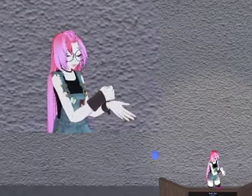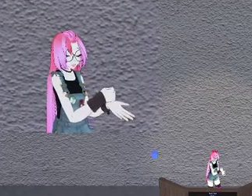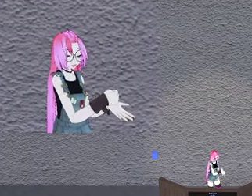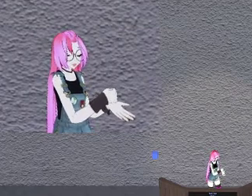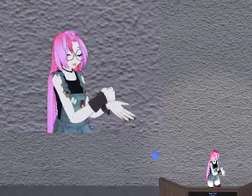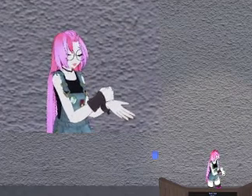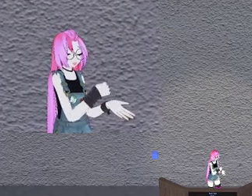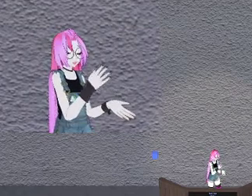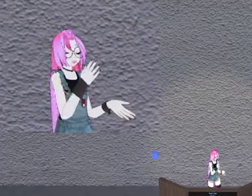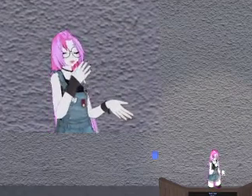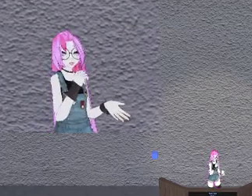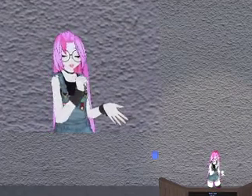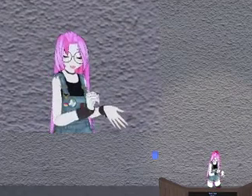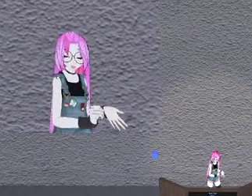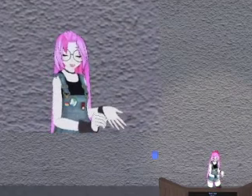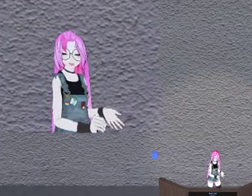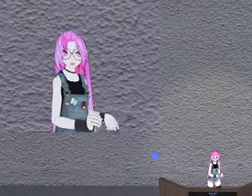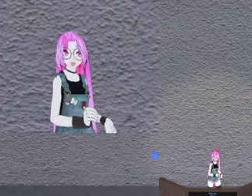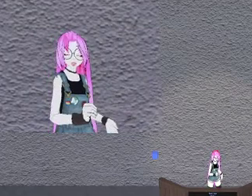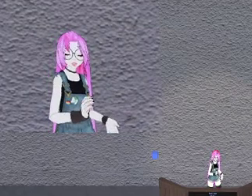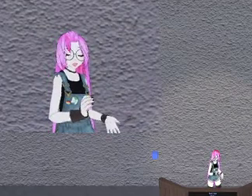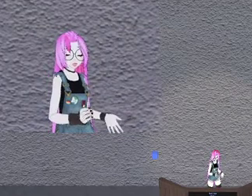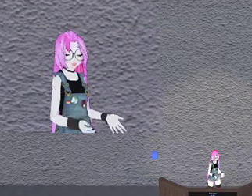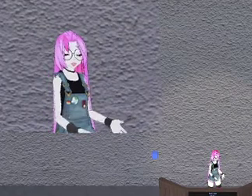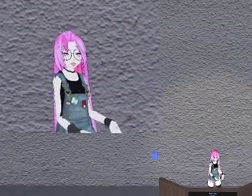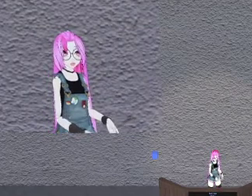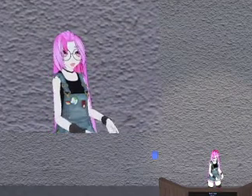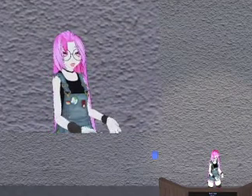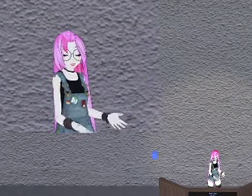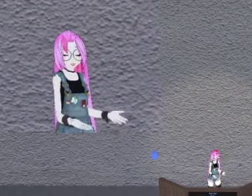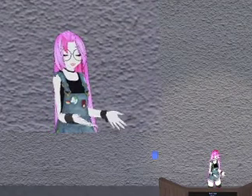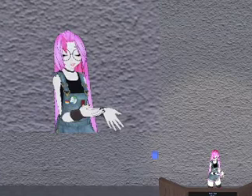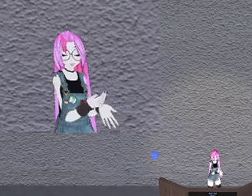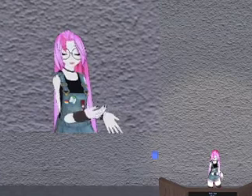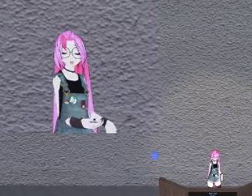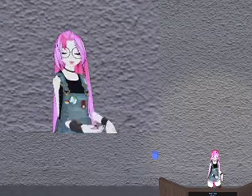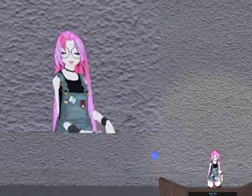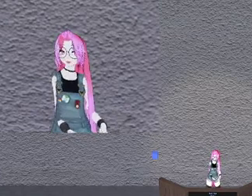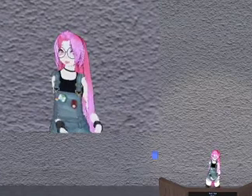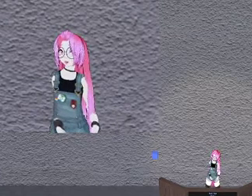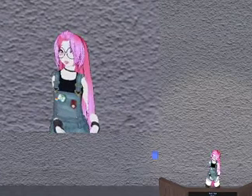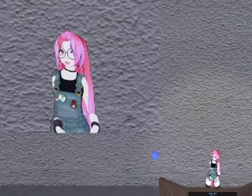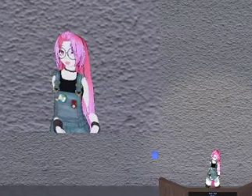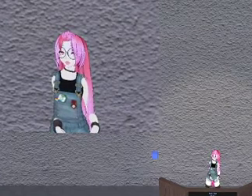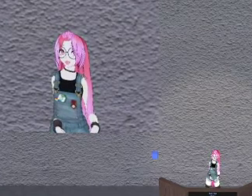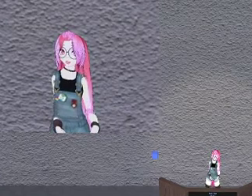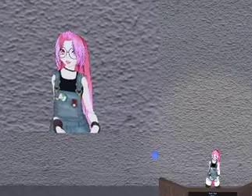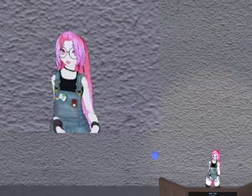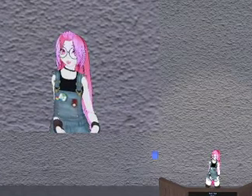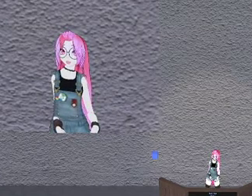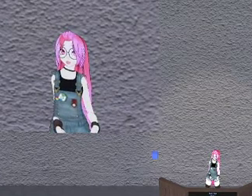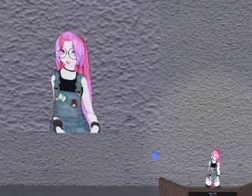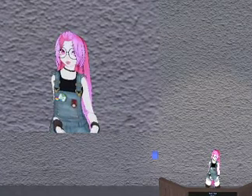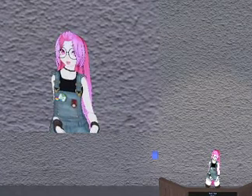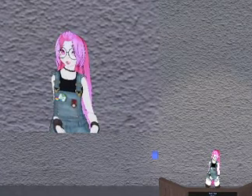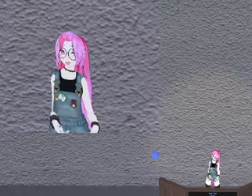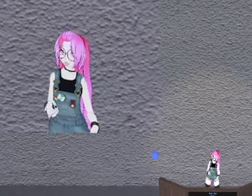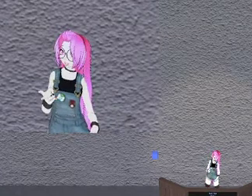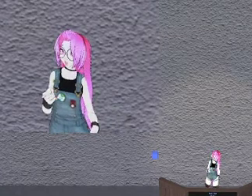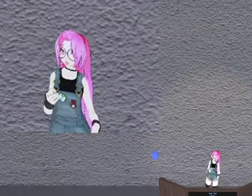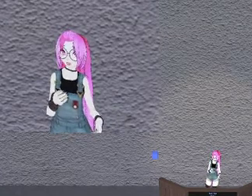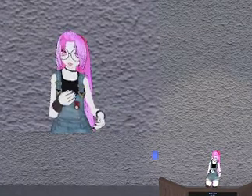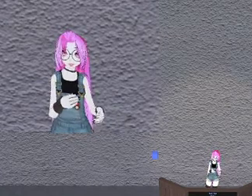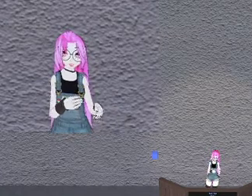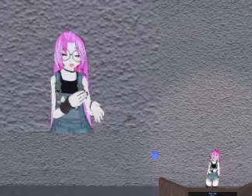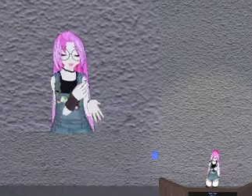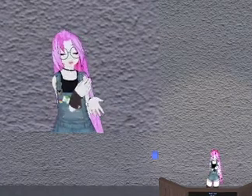like those. You remember those really old ones from like 90s? No, I can remember in the 2000s they had those too, right?